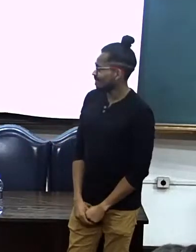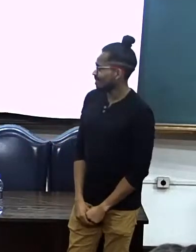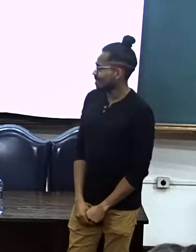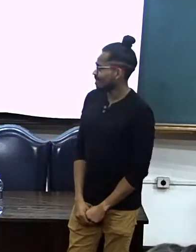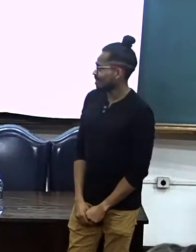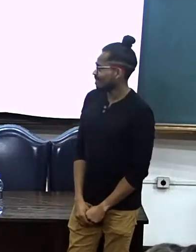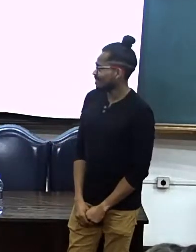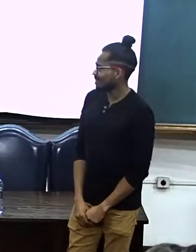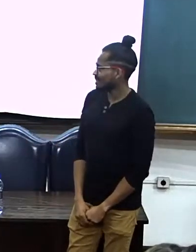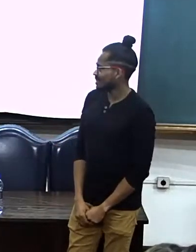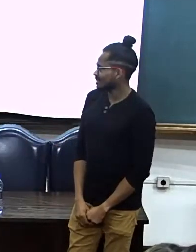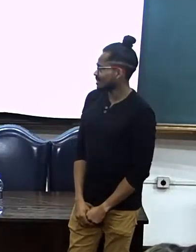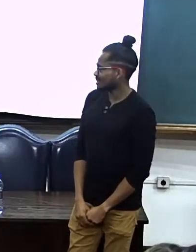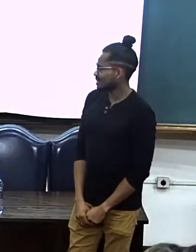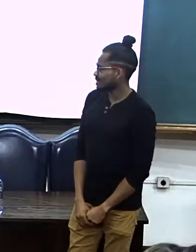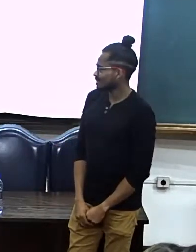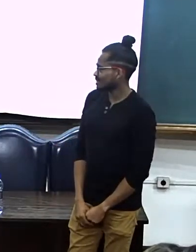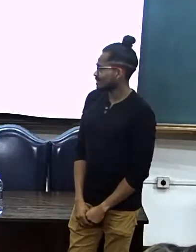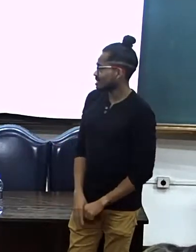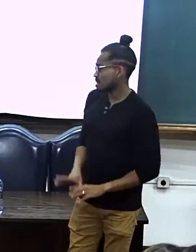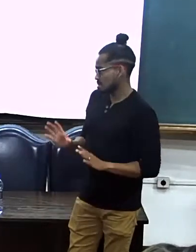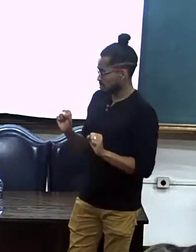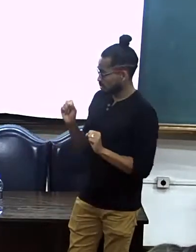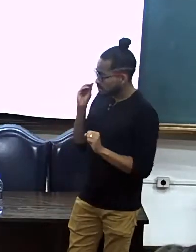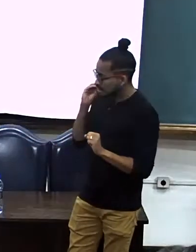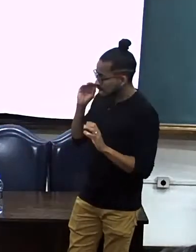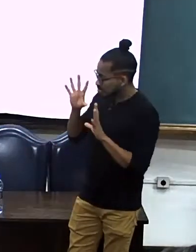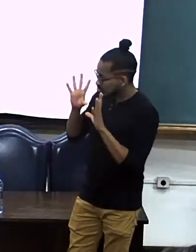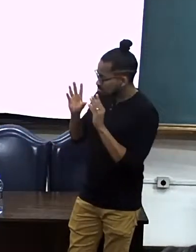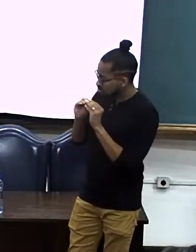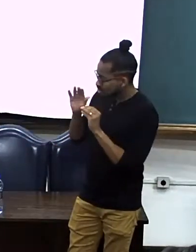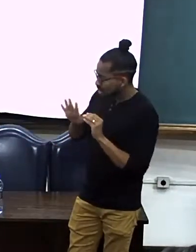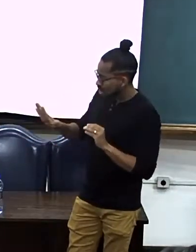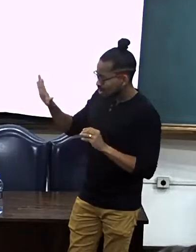Maybe you can summarize. Oh my goodness. Okay.